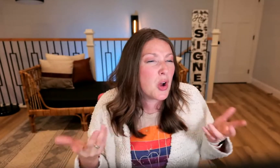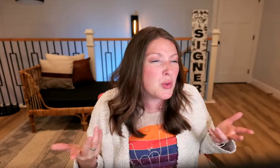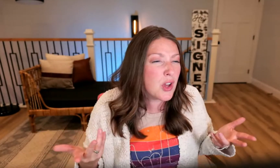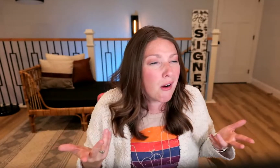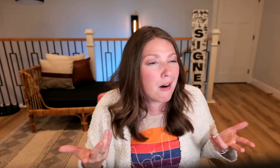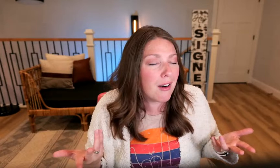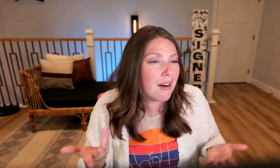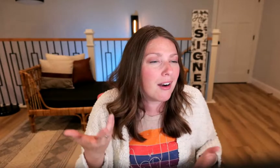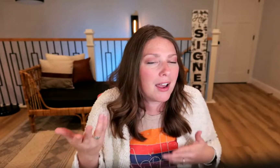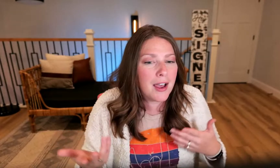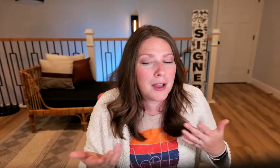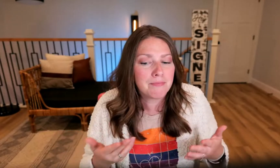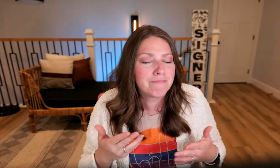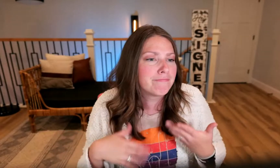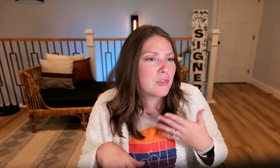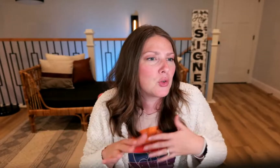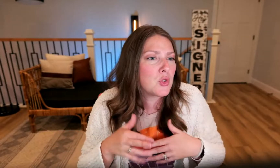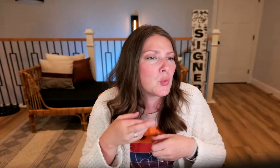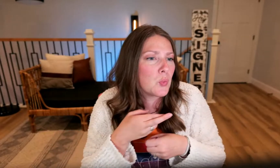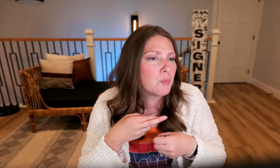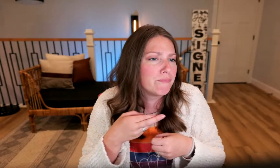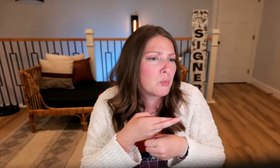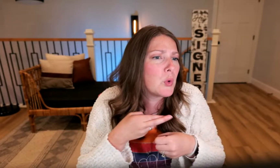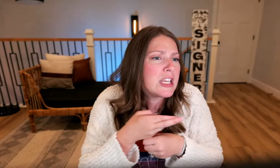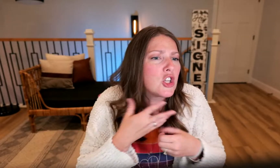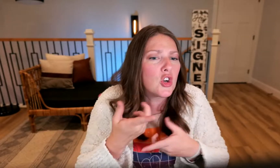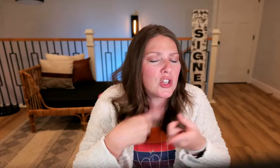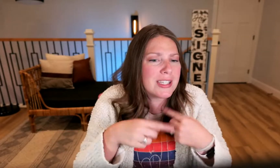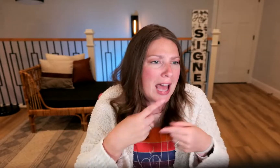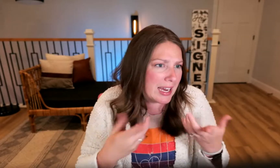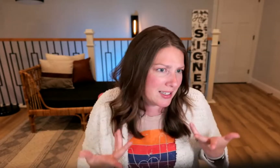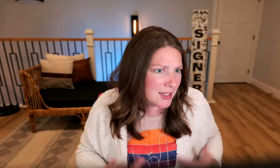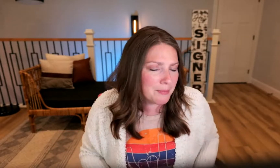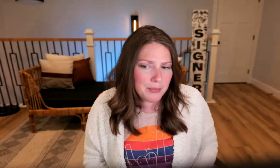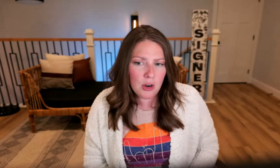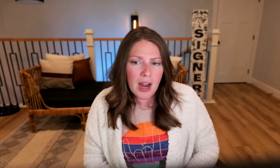those are those regional signs. All right.